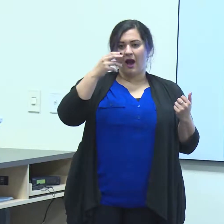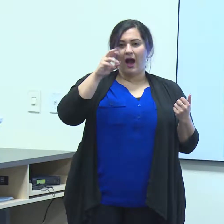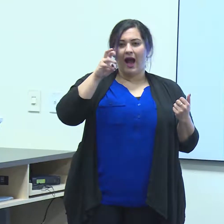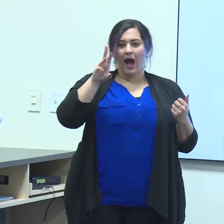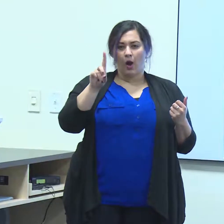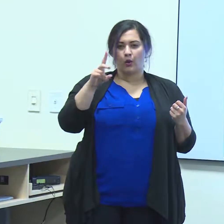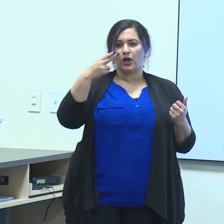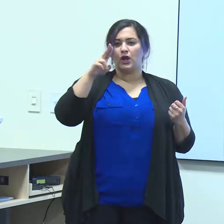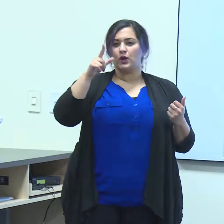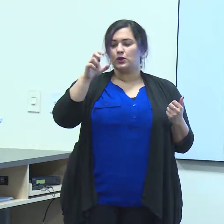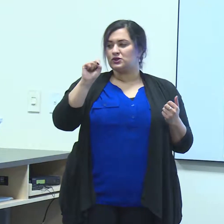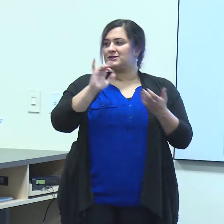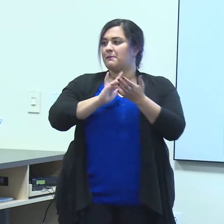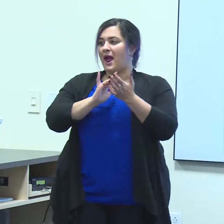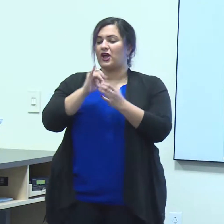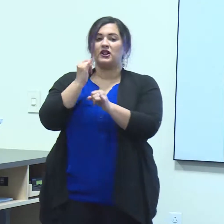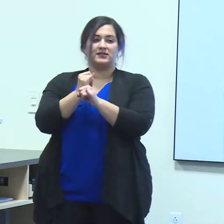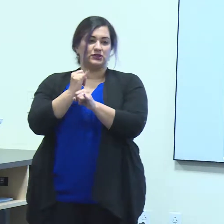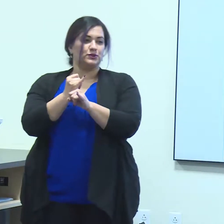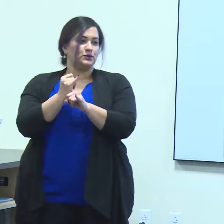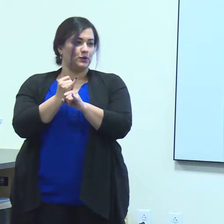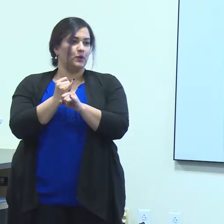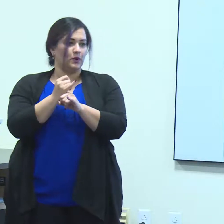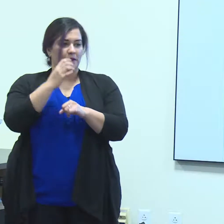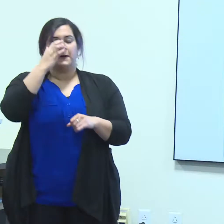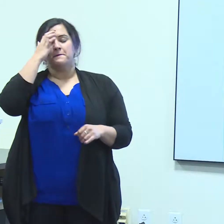funded by HHMI, Howard Hughes Medical Institute.